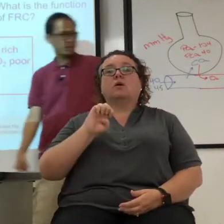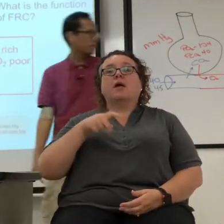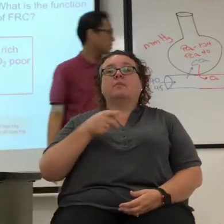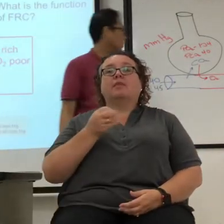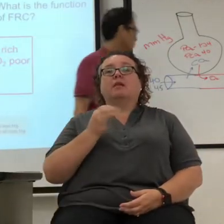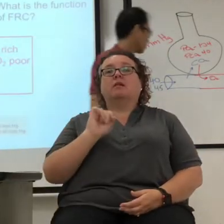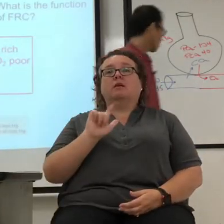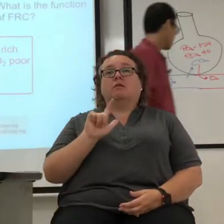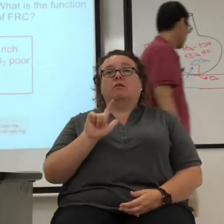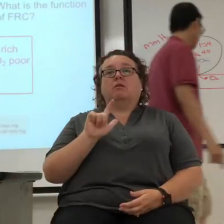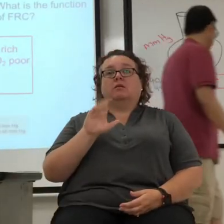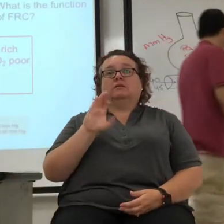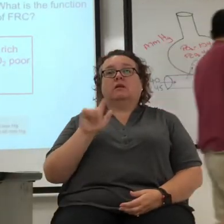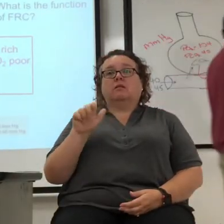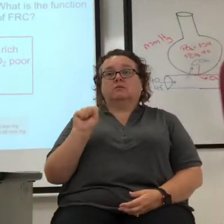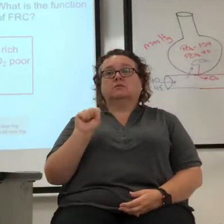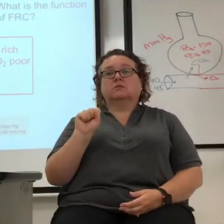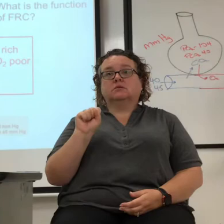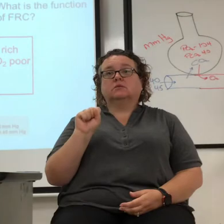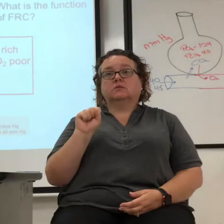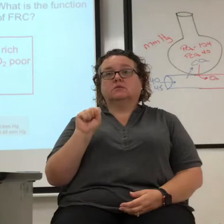cells.